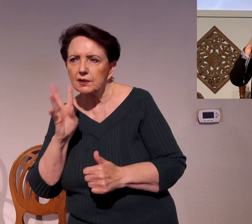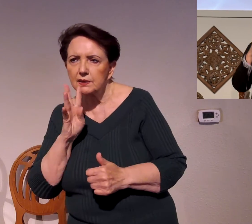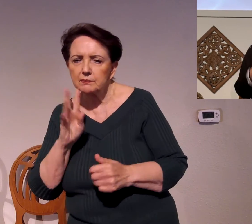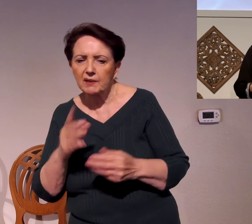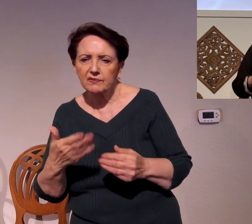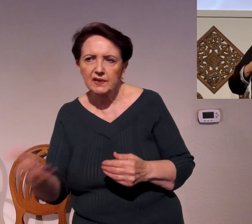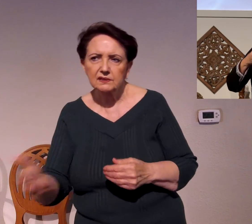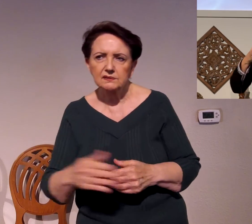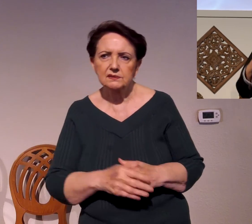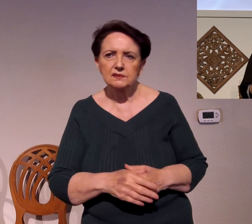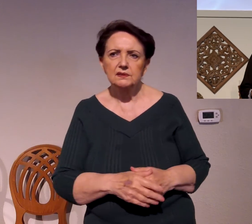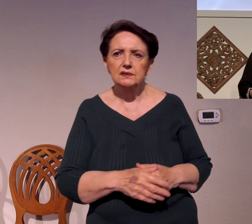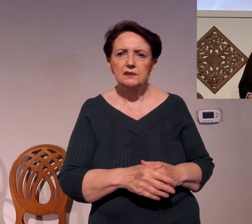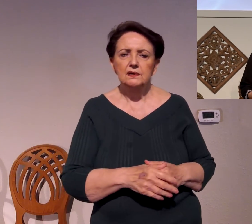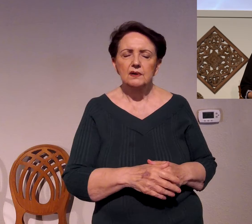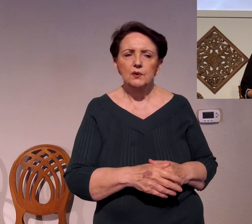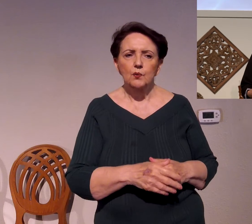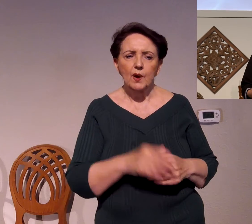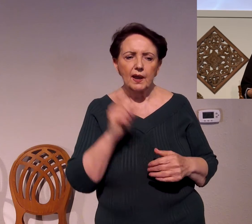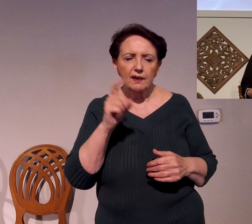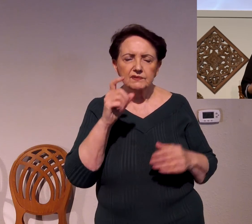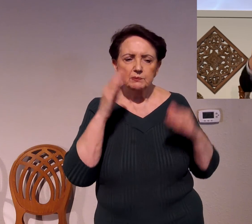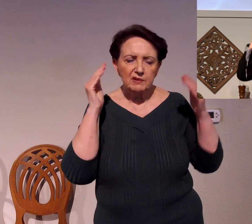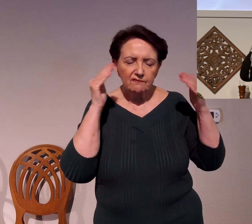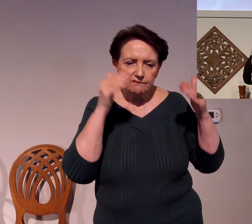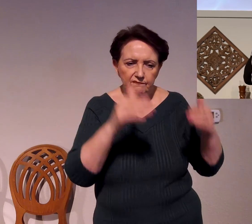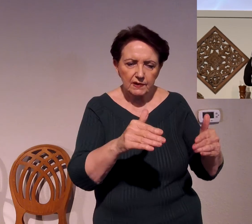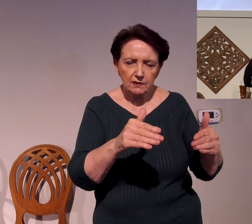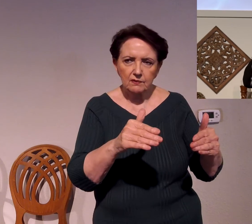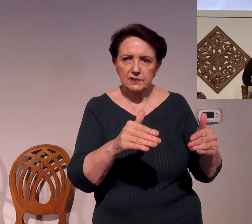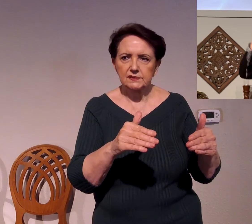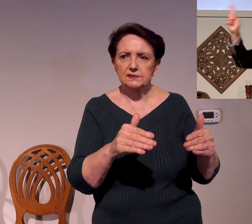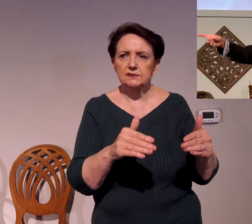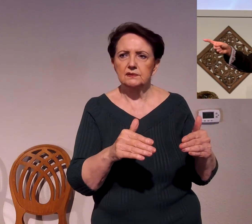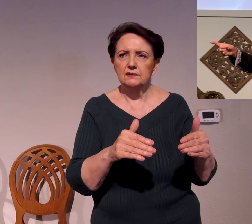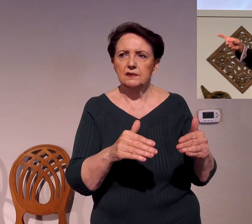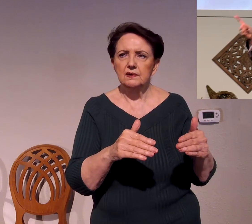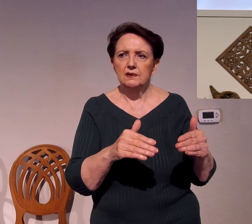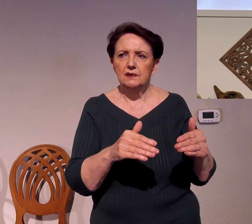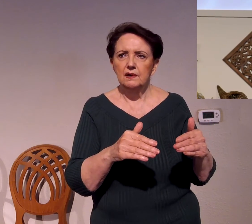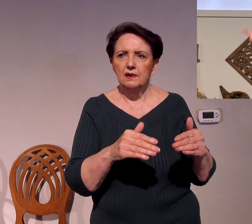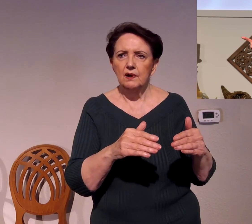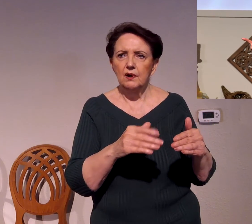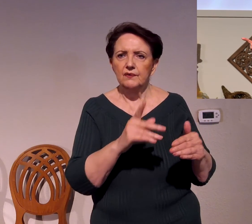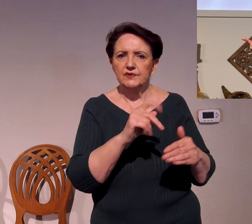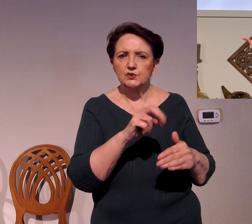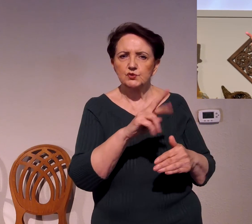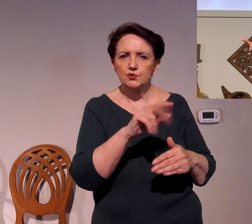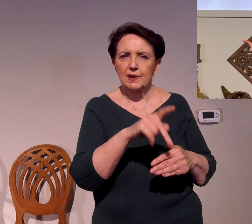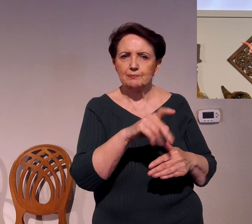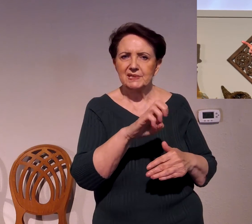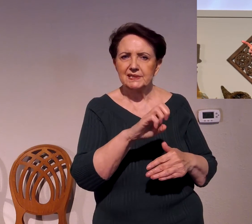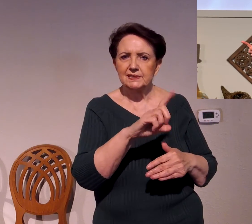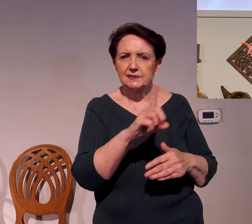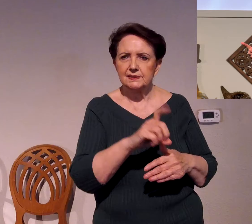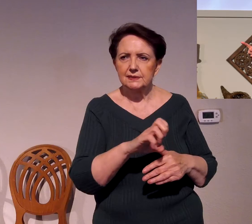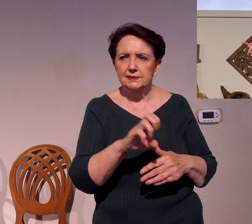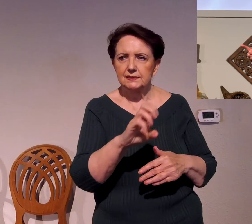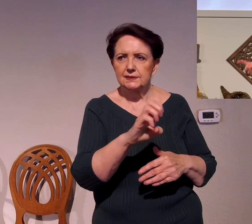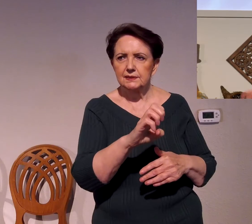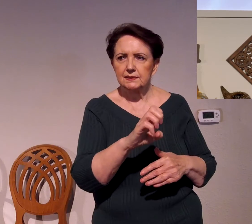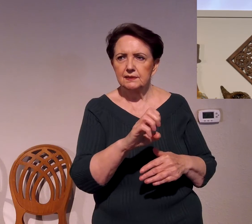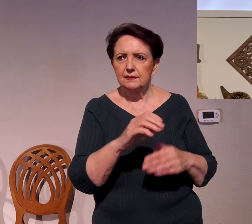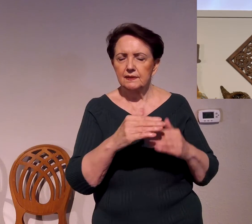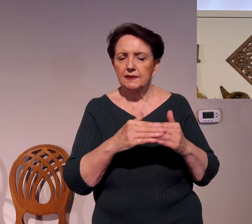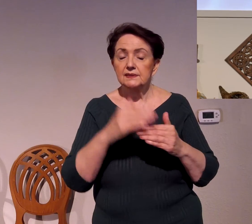to become utterly dedicated to focusing on the trapeze that is coming towards us